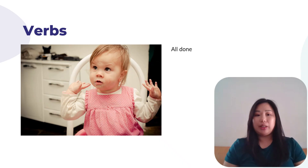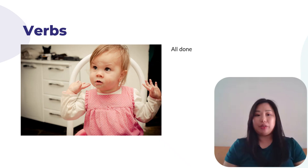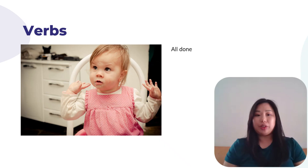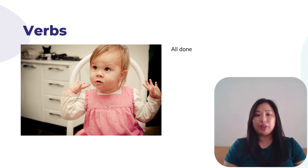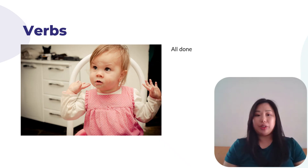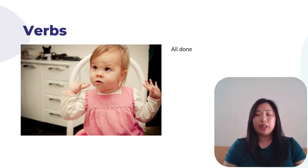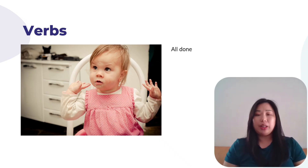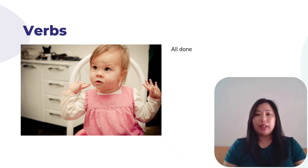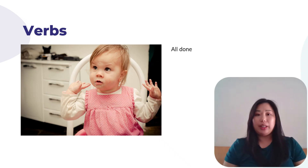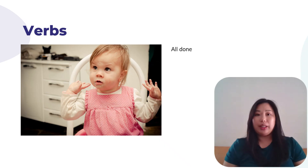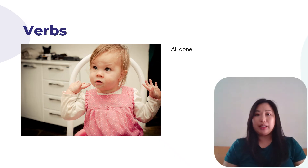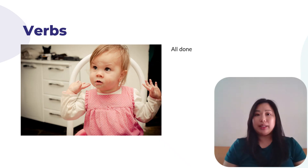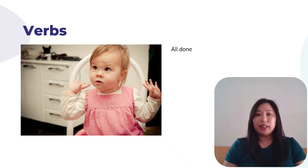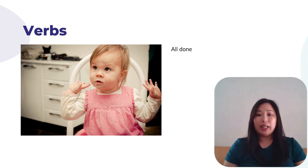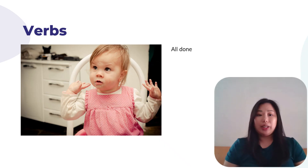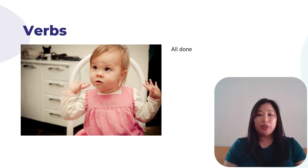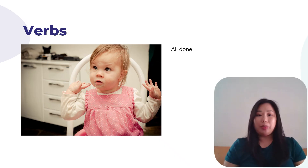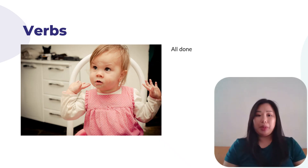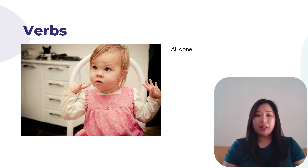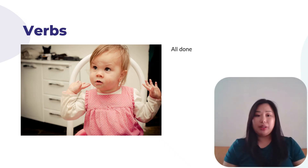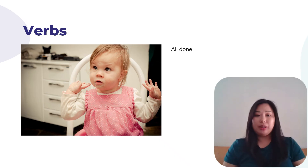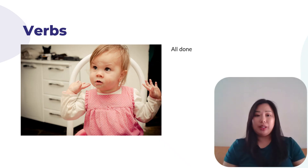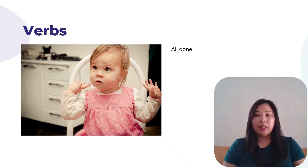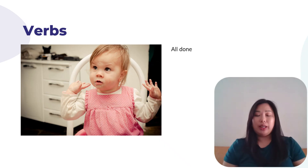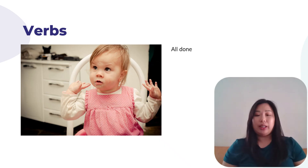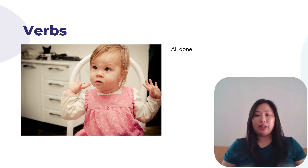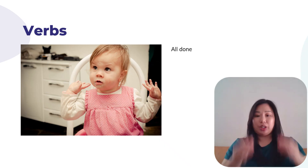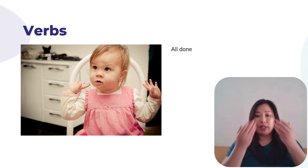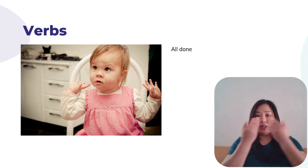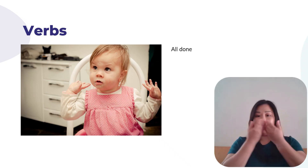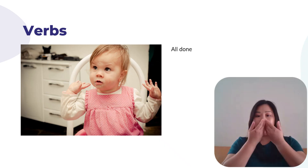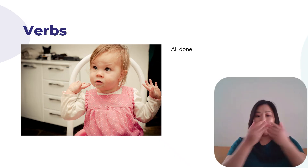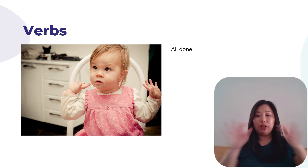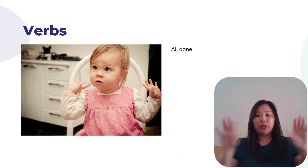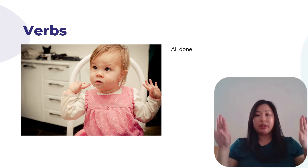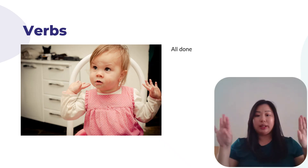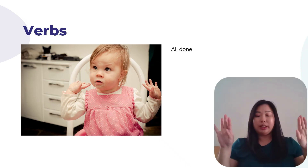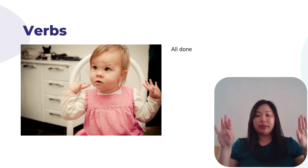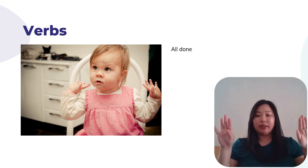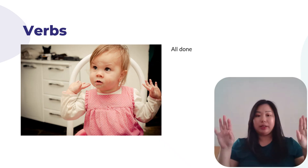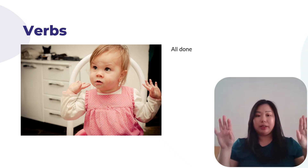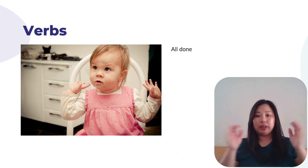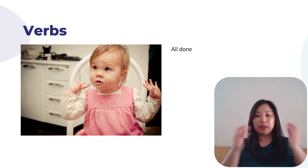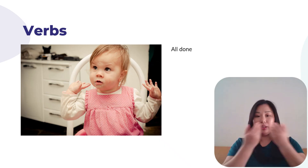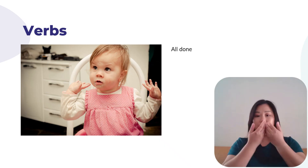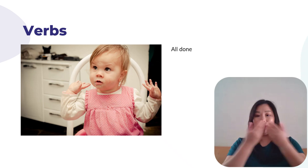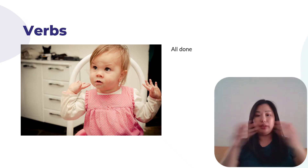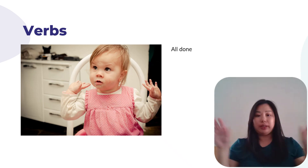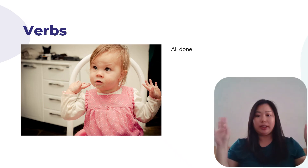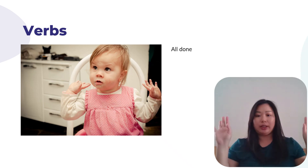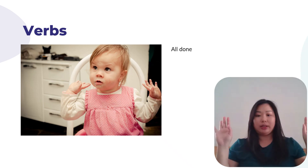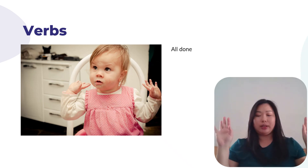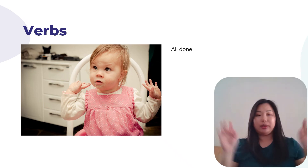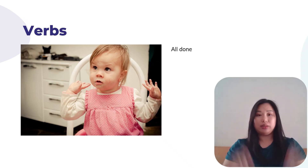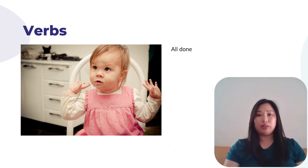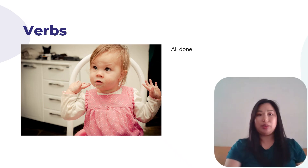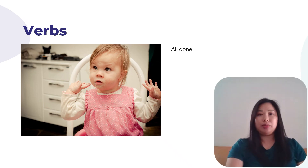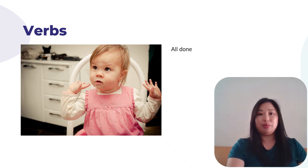probably after eating a snack or a meal and the child is signing all done. All